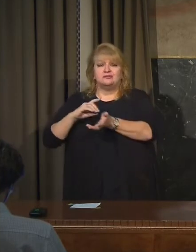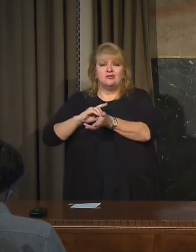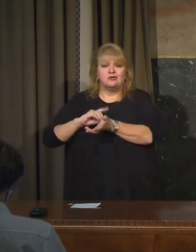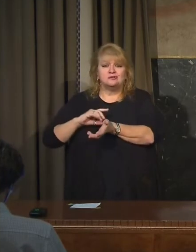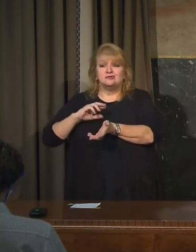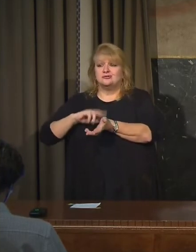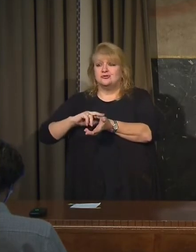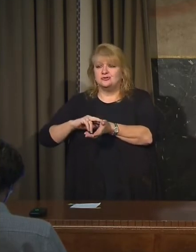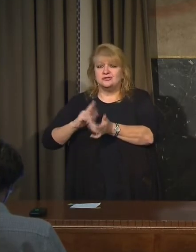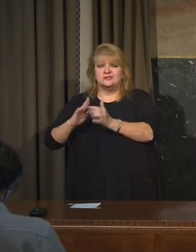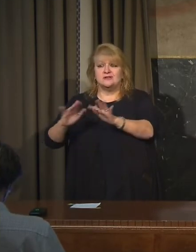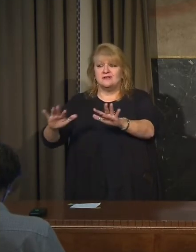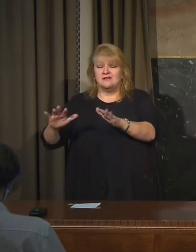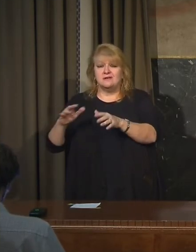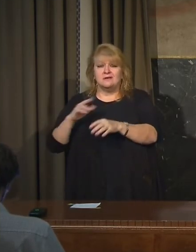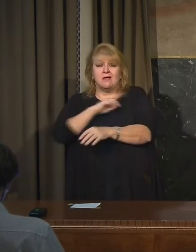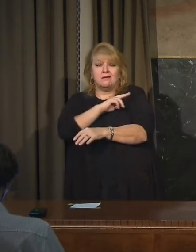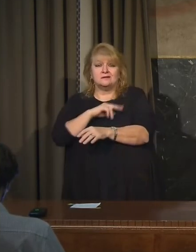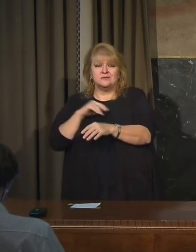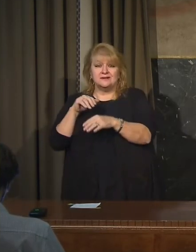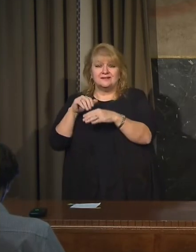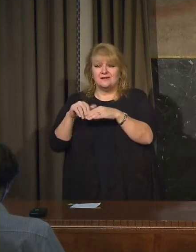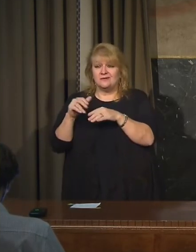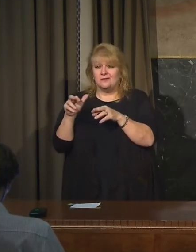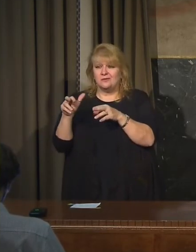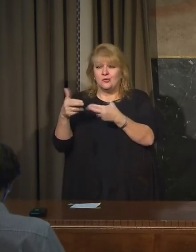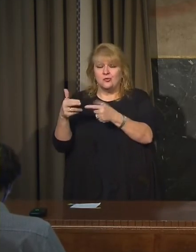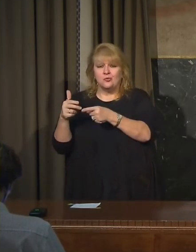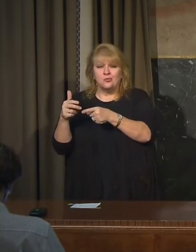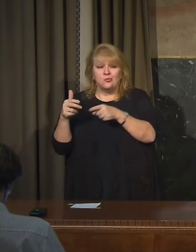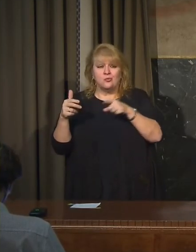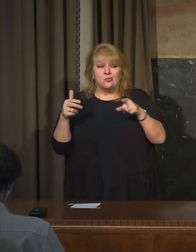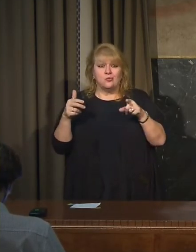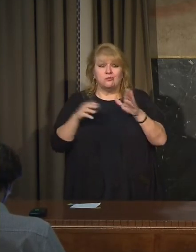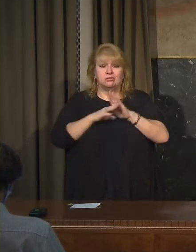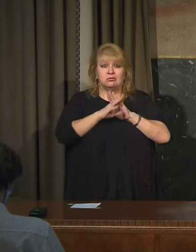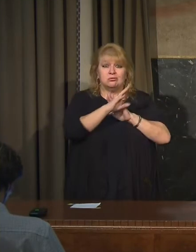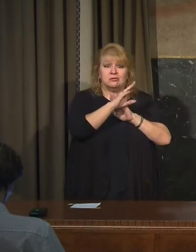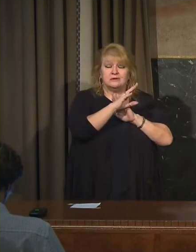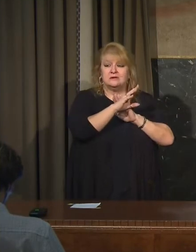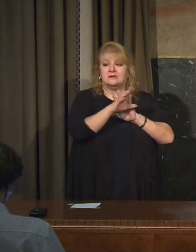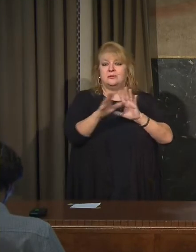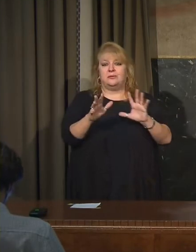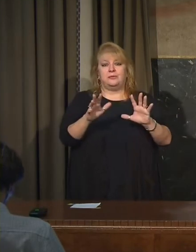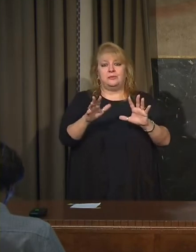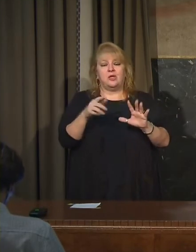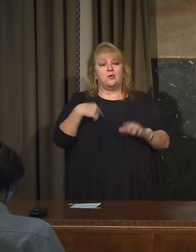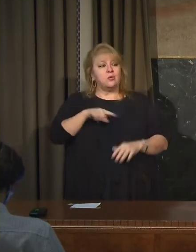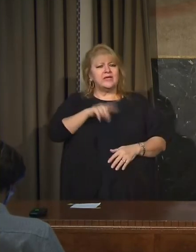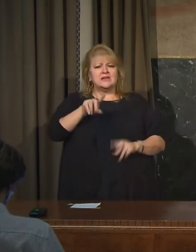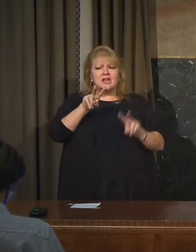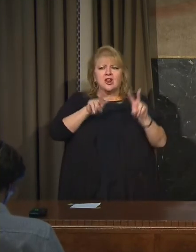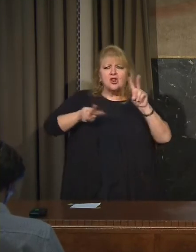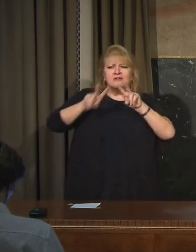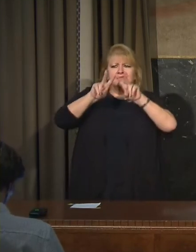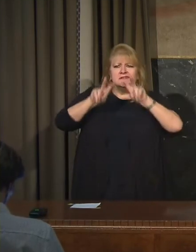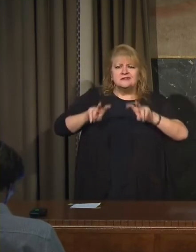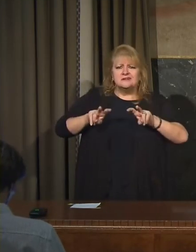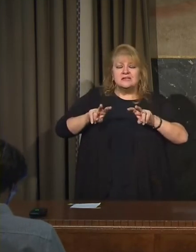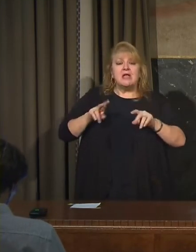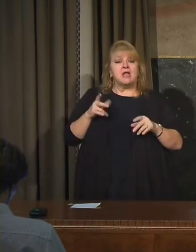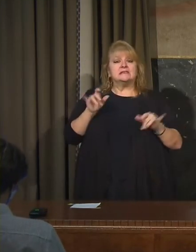I appeal to the people of Louisiana to take stock of where we are. And it's not materially different than other